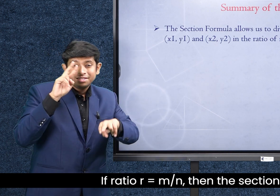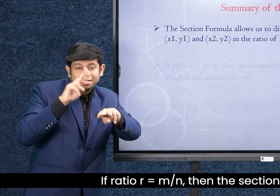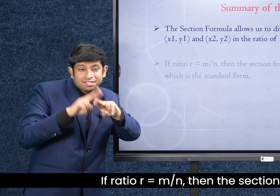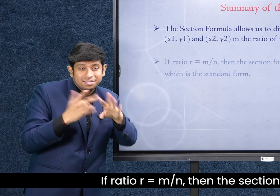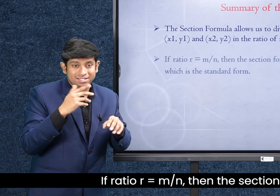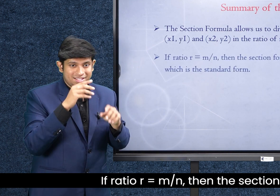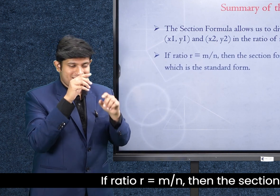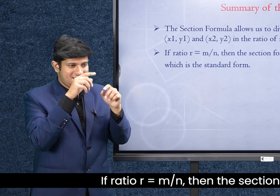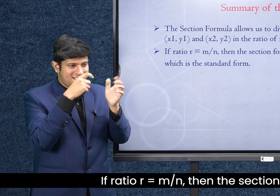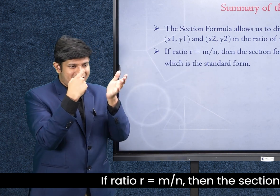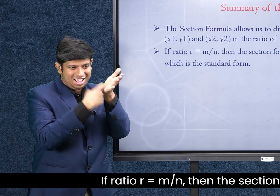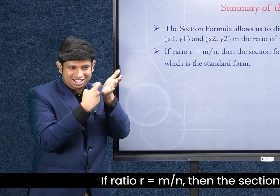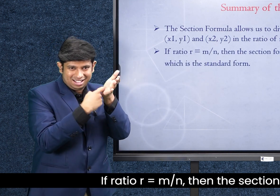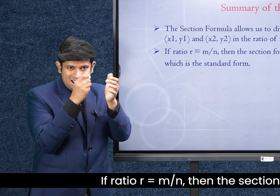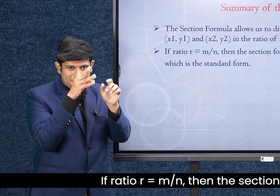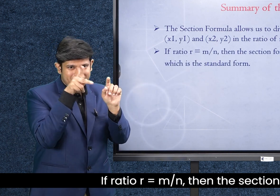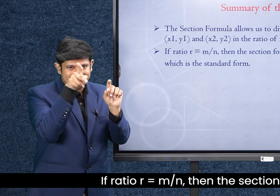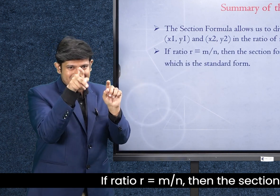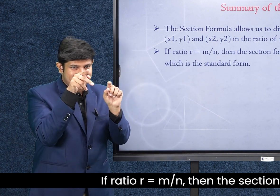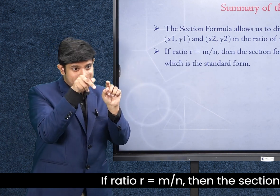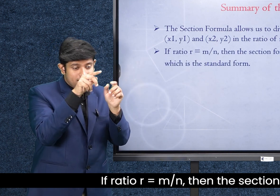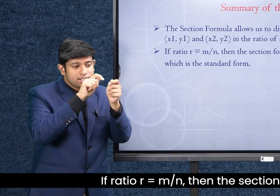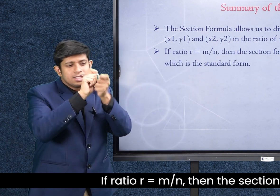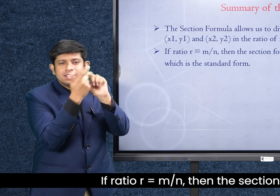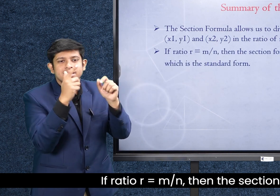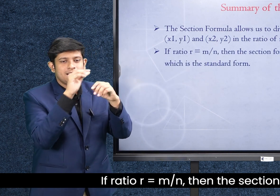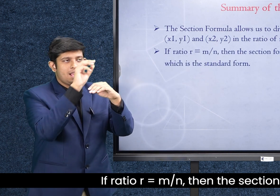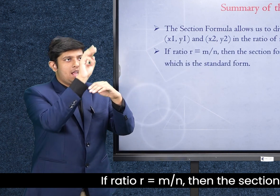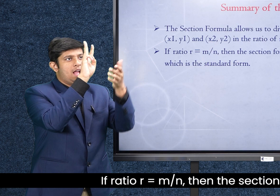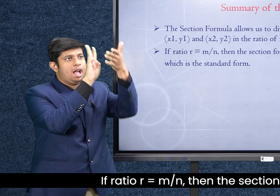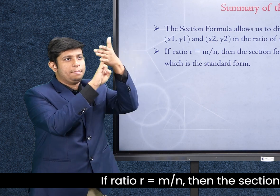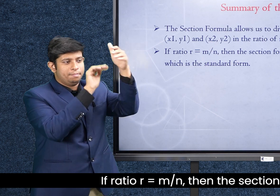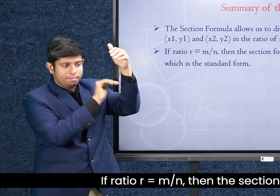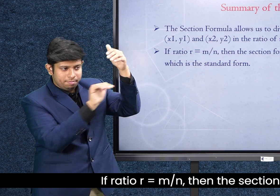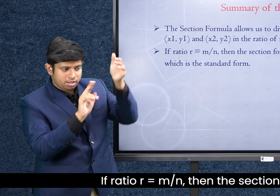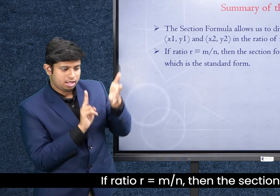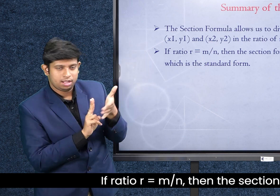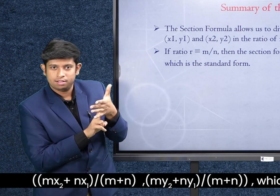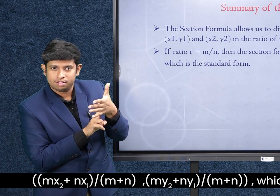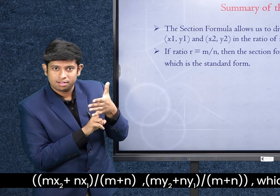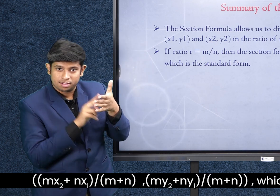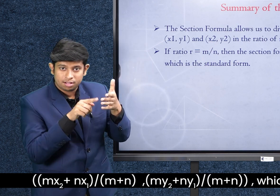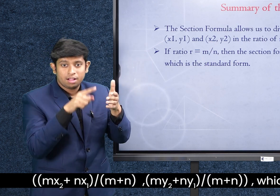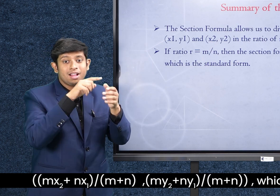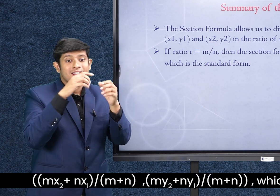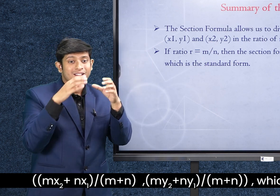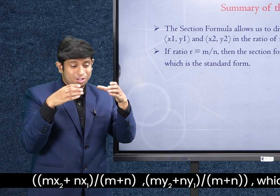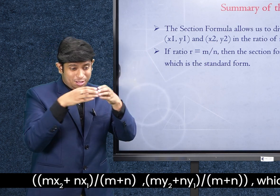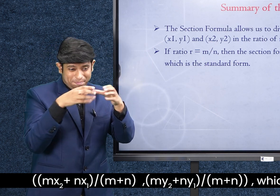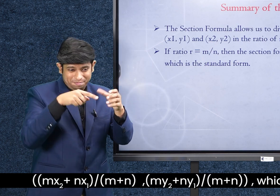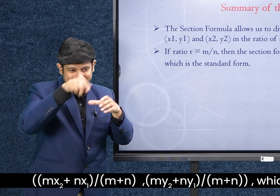If ratio r is equal to m by n, then the section formula is mx2 plus nx1 by m plus